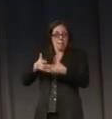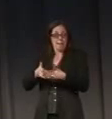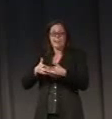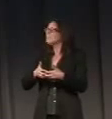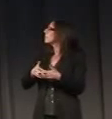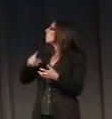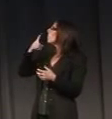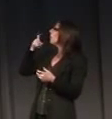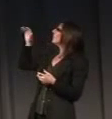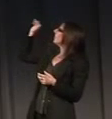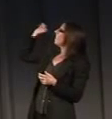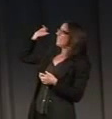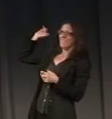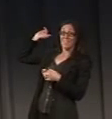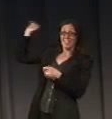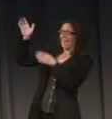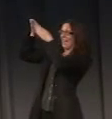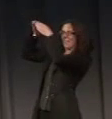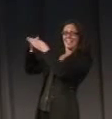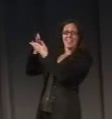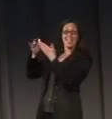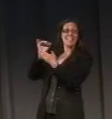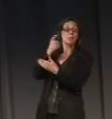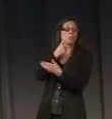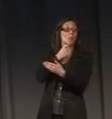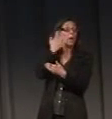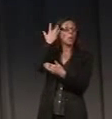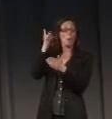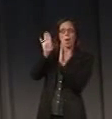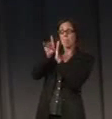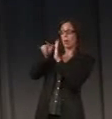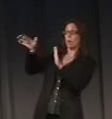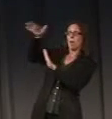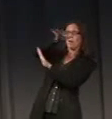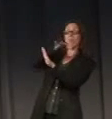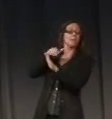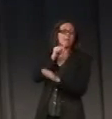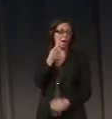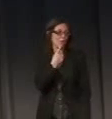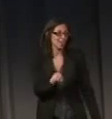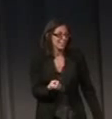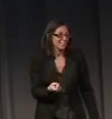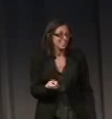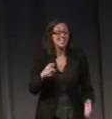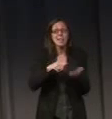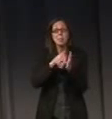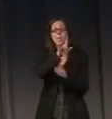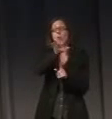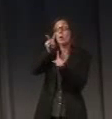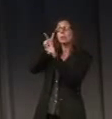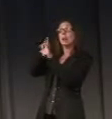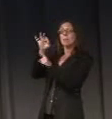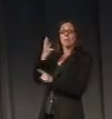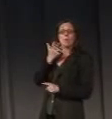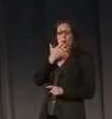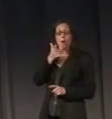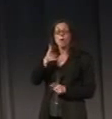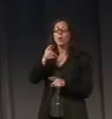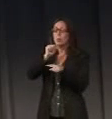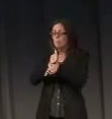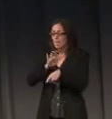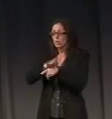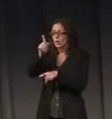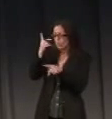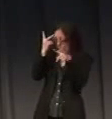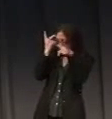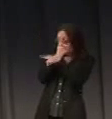is decidedly not red. So here, your assignment of an object's color is contingent on an implicit calculation that your